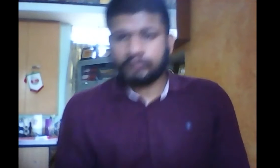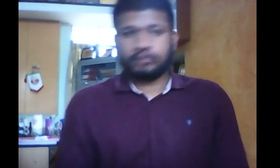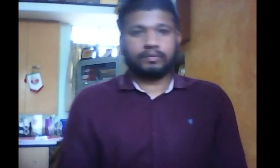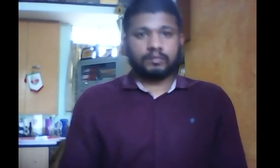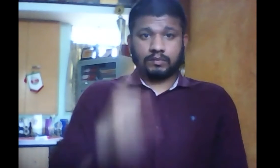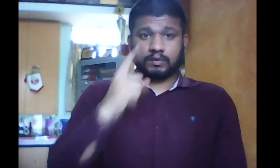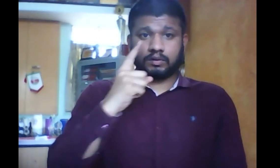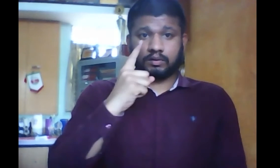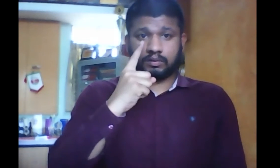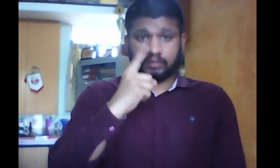Daughter,